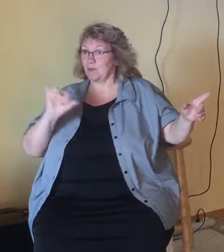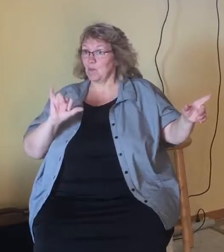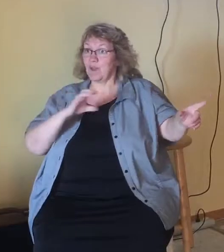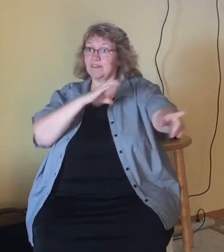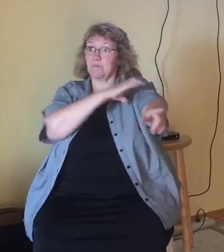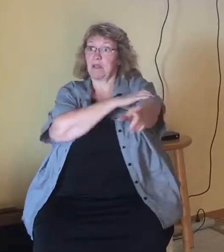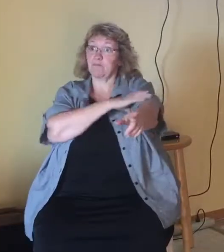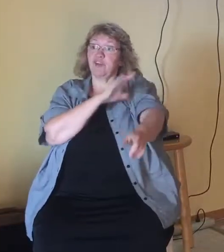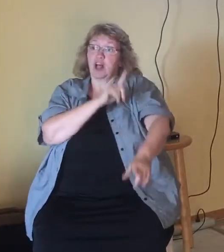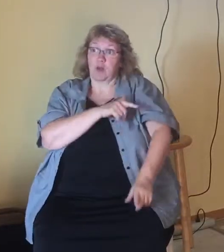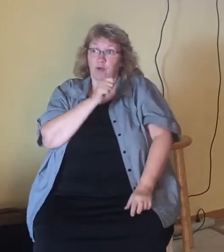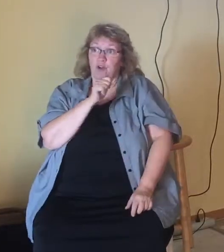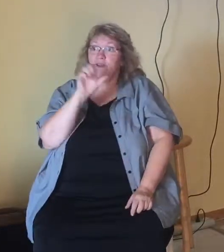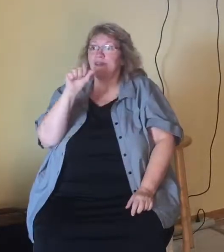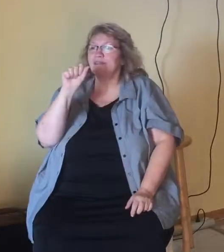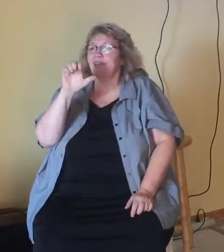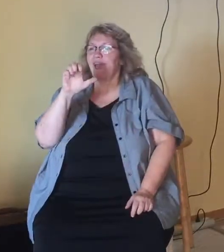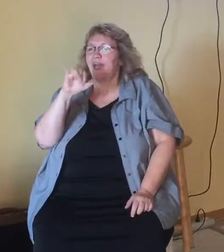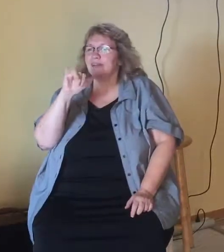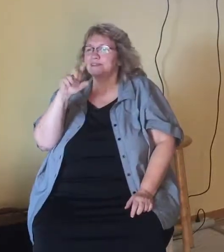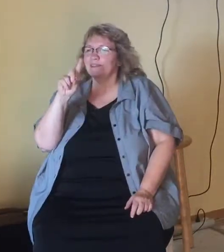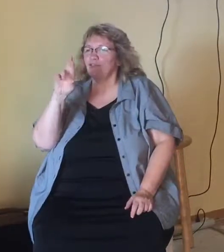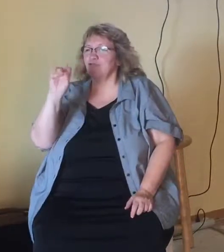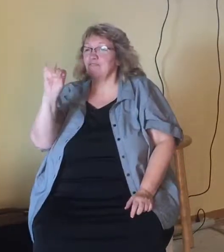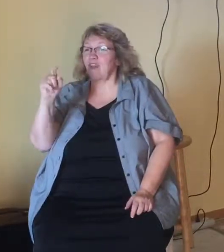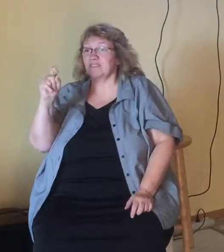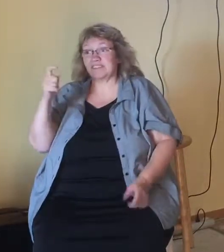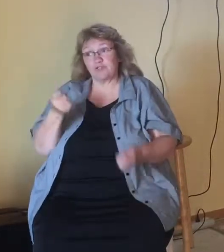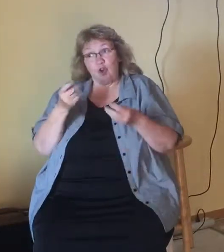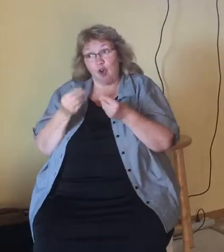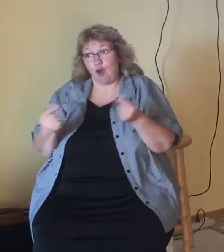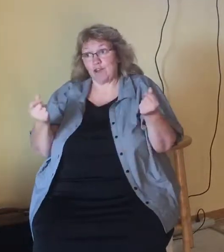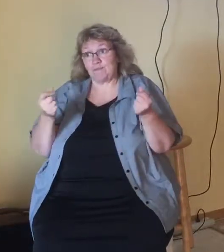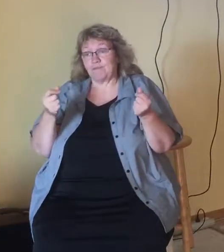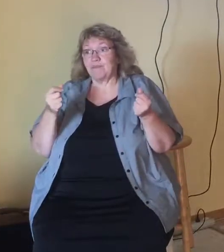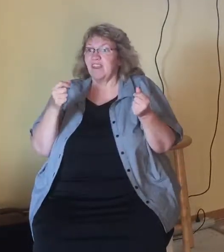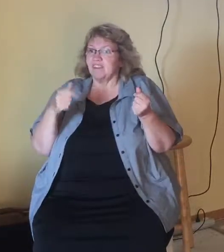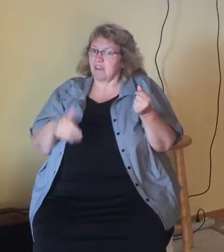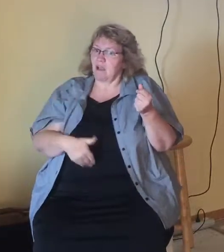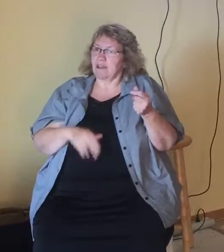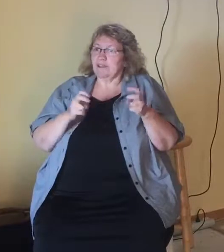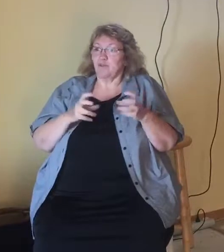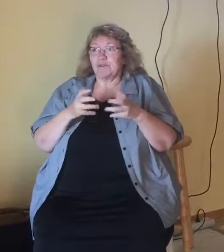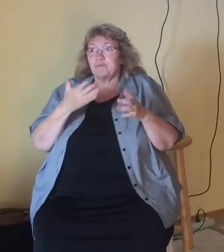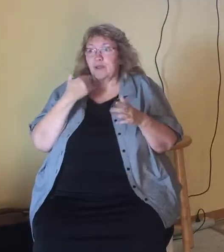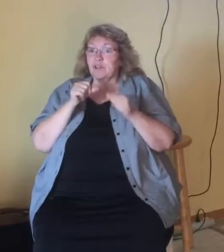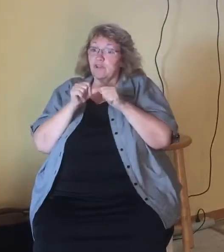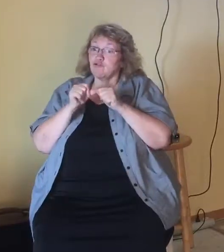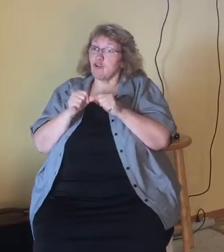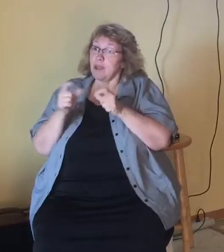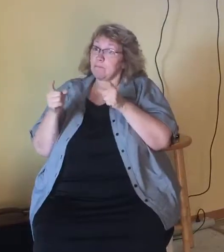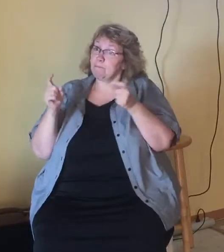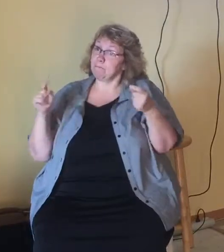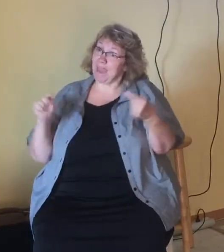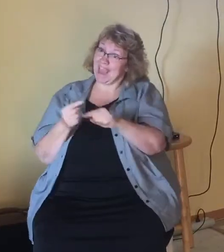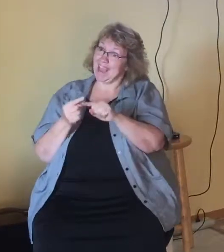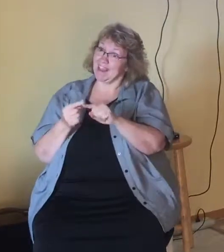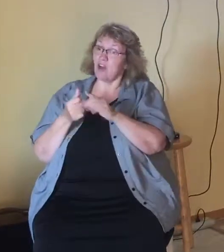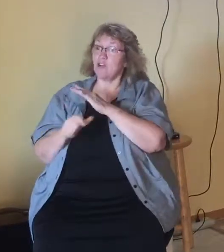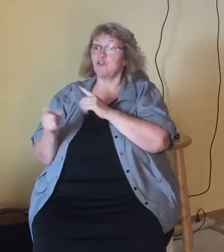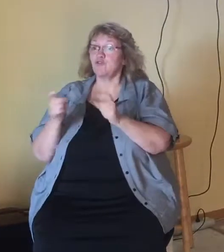pressure is lower, his acid reflux is gone, his gut issues are tons better, and his chronic pain is under control. And I love